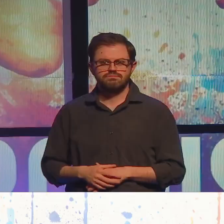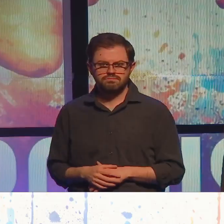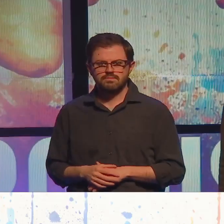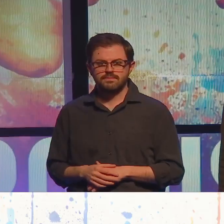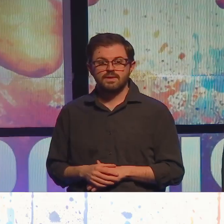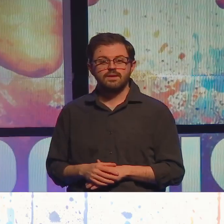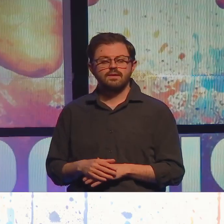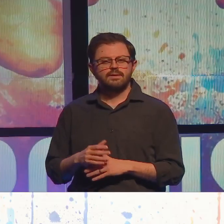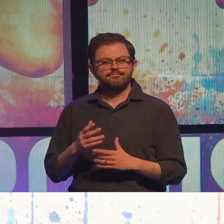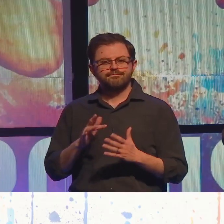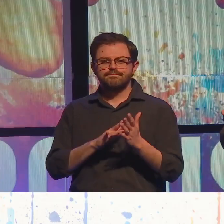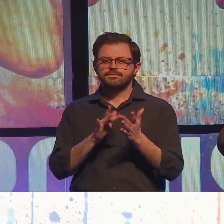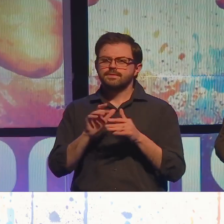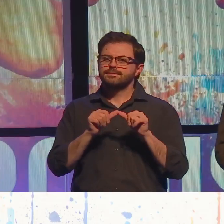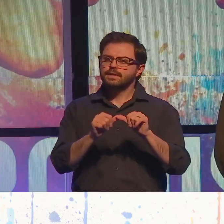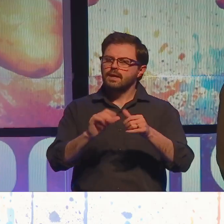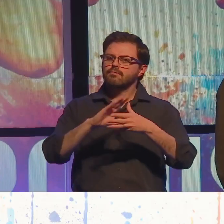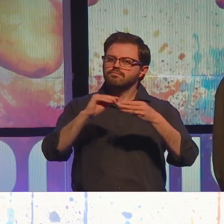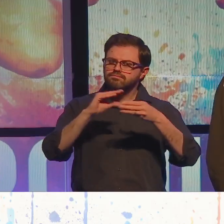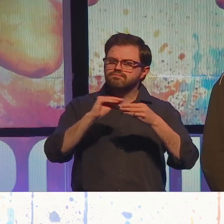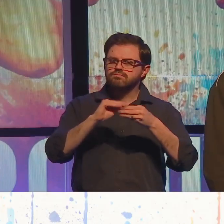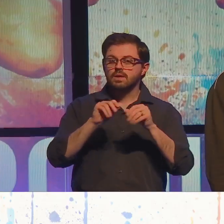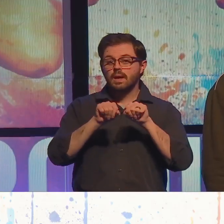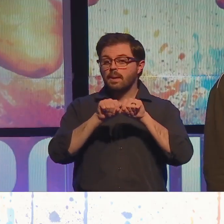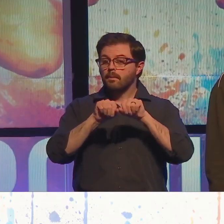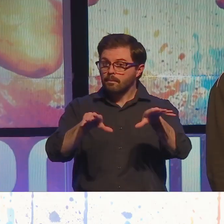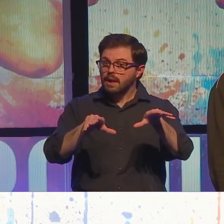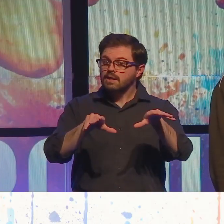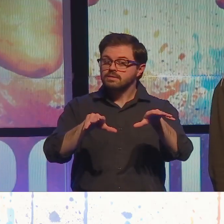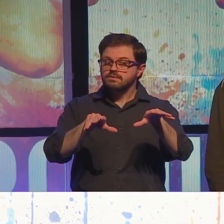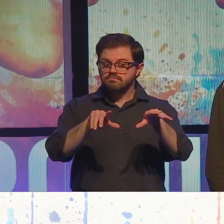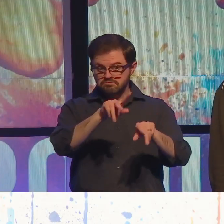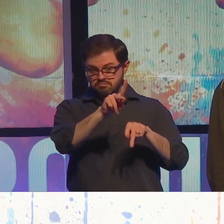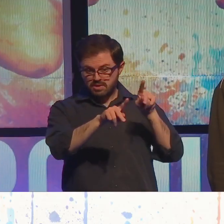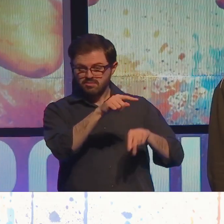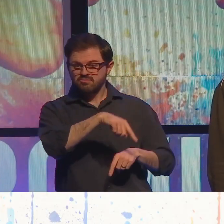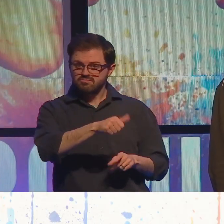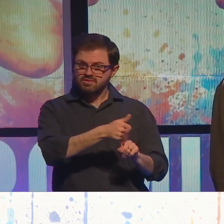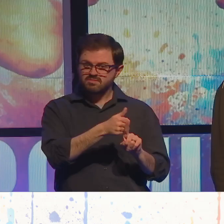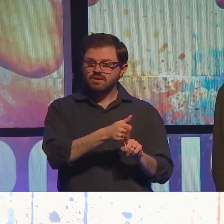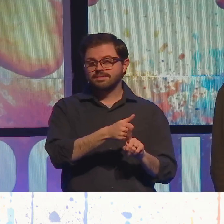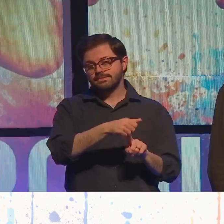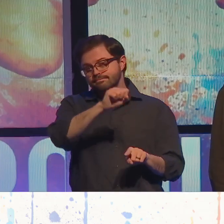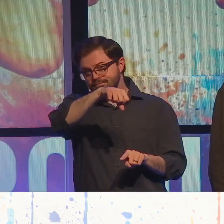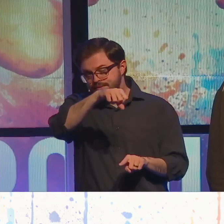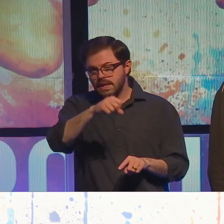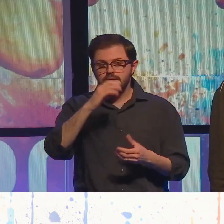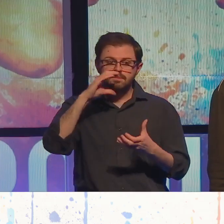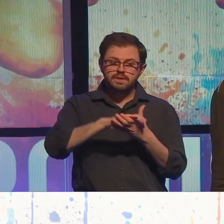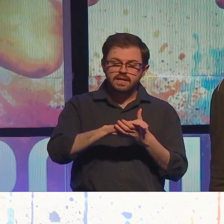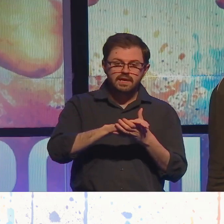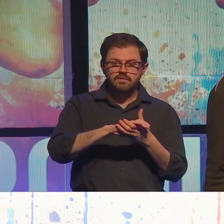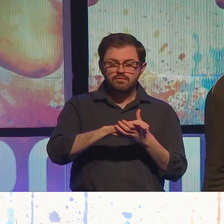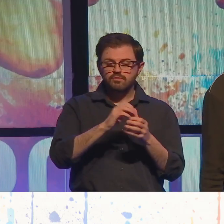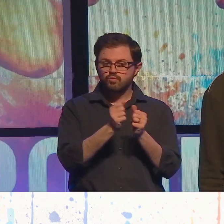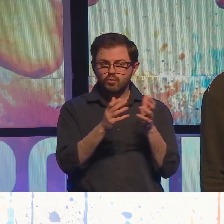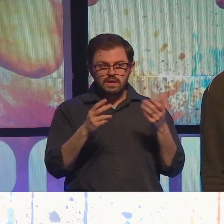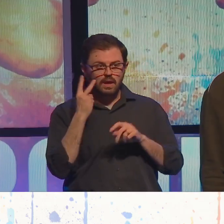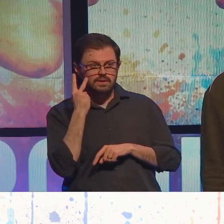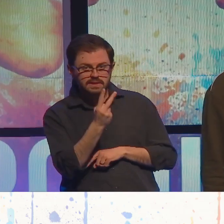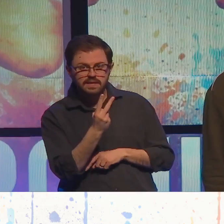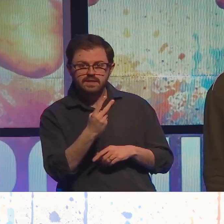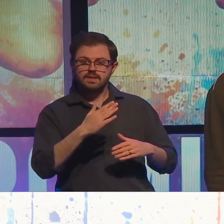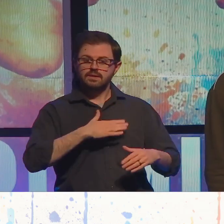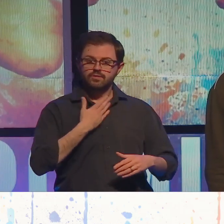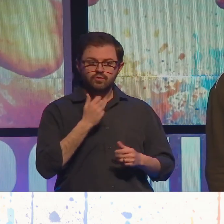Now, he does go on and he says, blessed are those who believe without seeing. There's a joy in that. But he doesn't say, cursed are those who don't believe because they couldn't